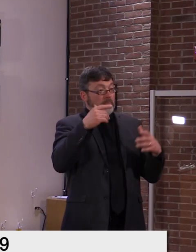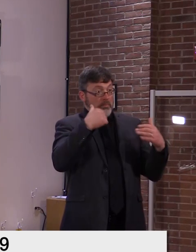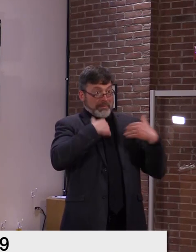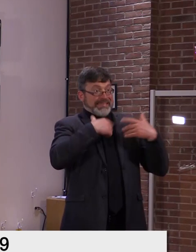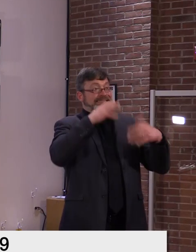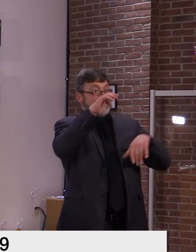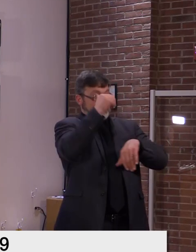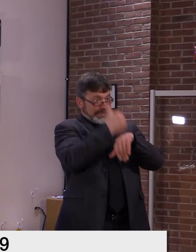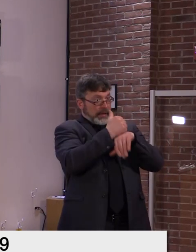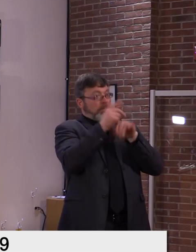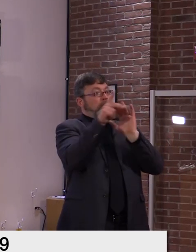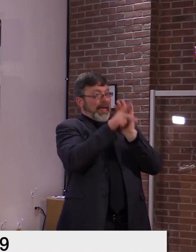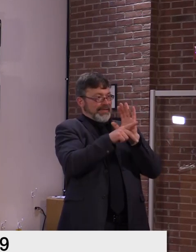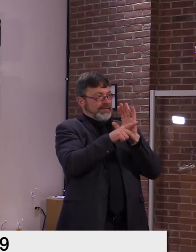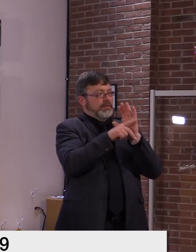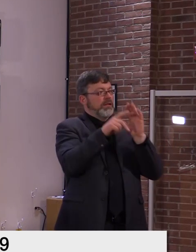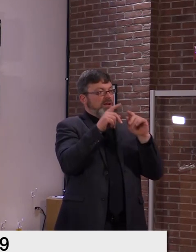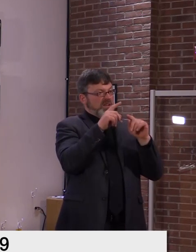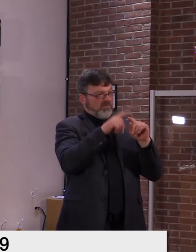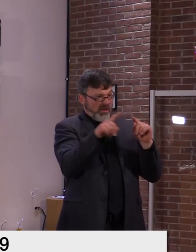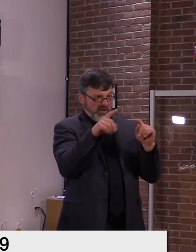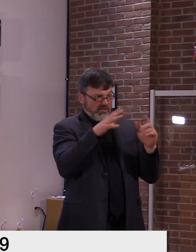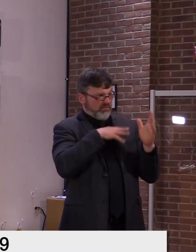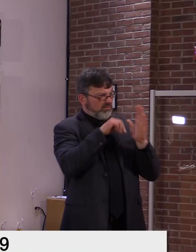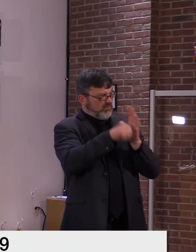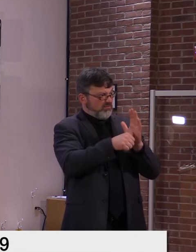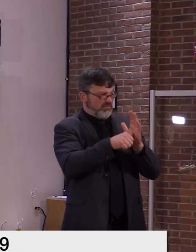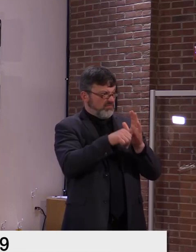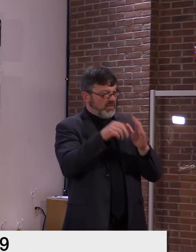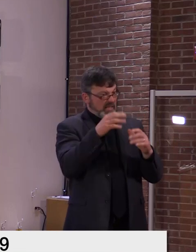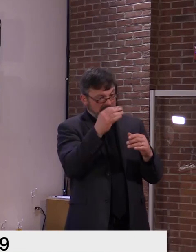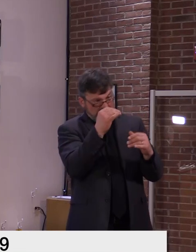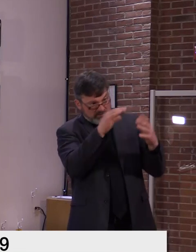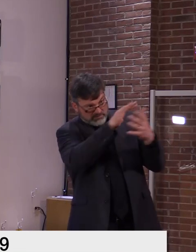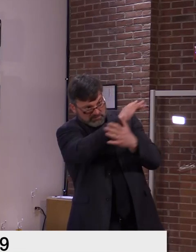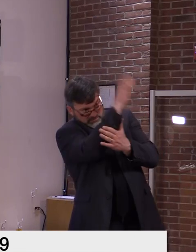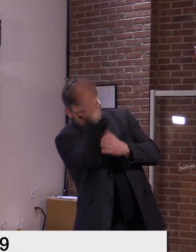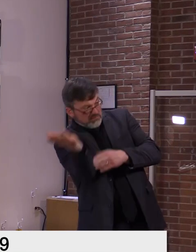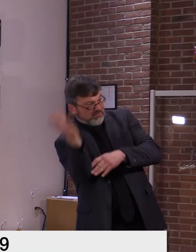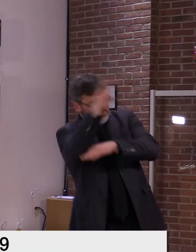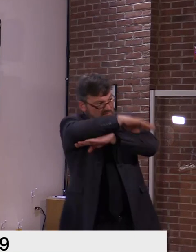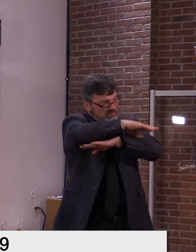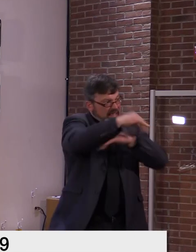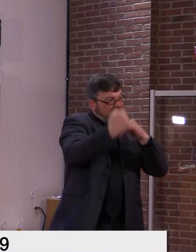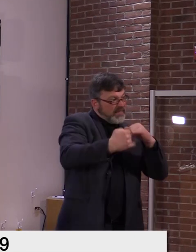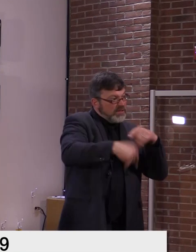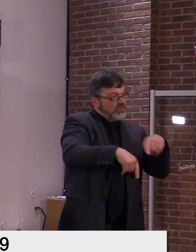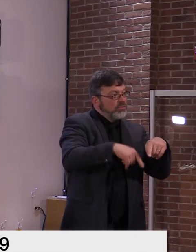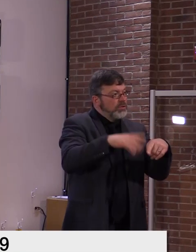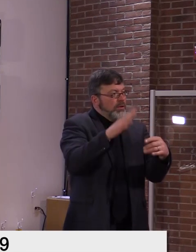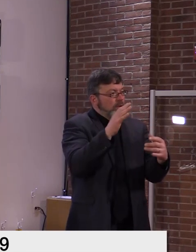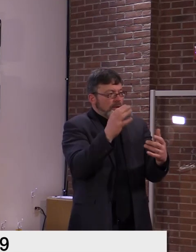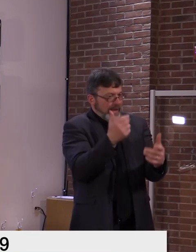this multiple times. At the end of the day, if there's a leftover shot, get it into somebody's arm.